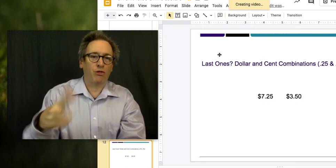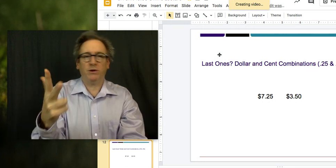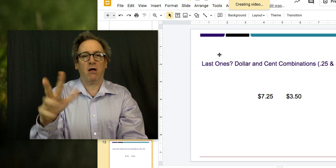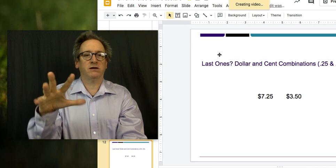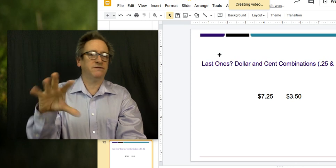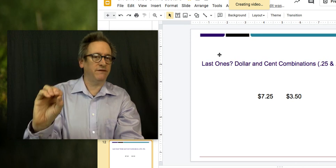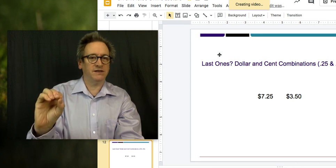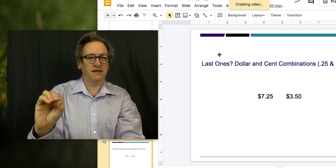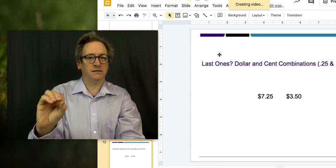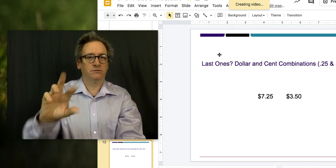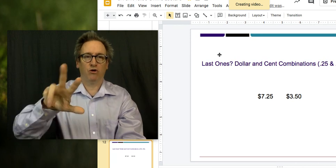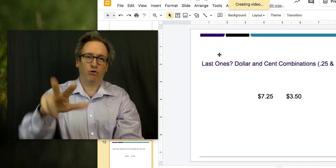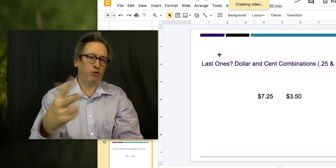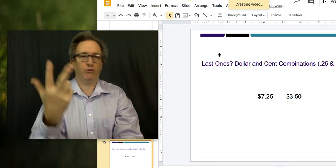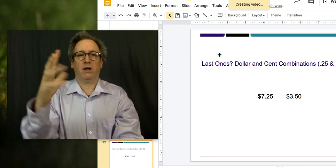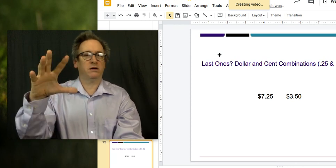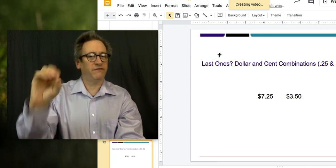$3.50.